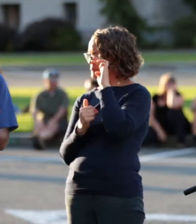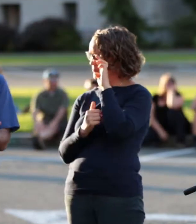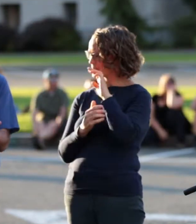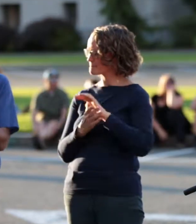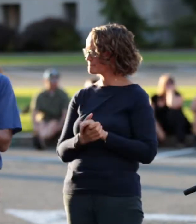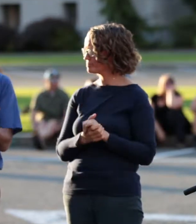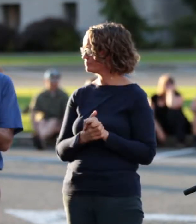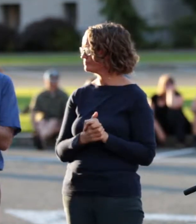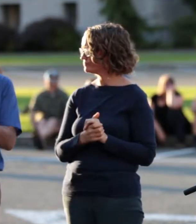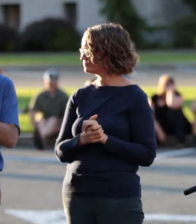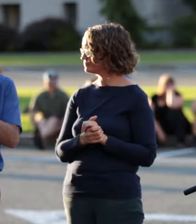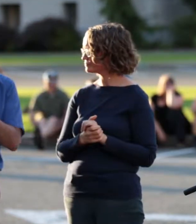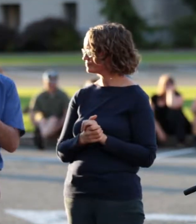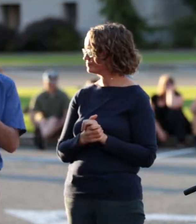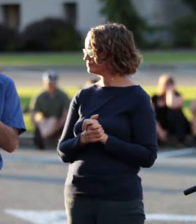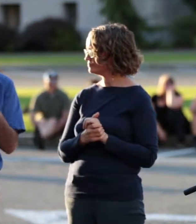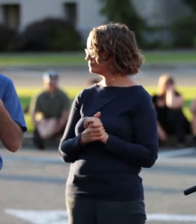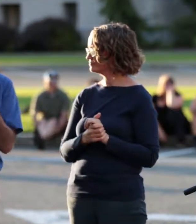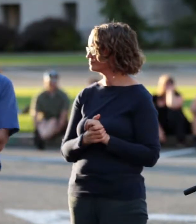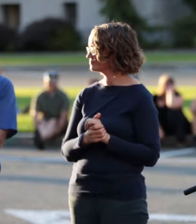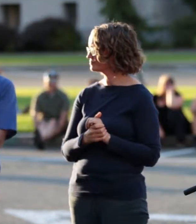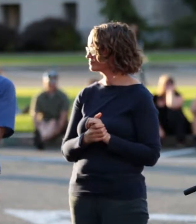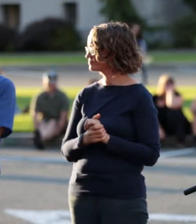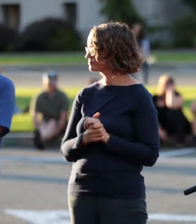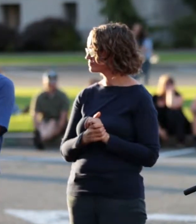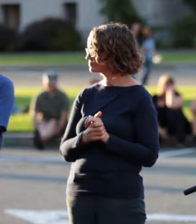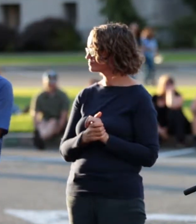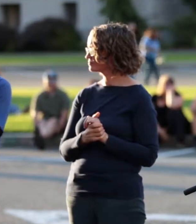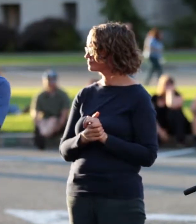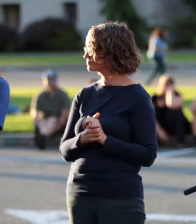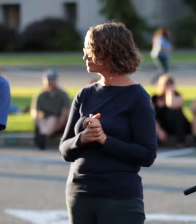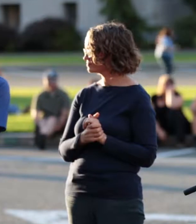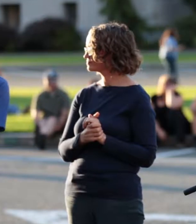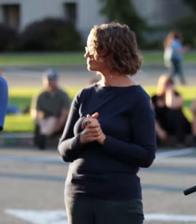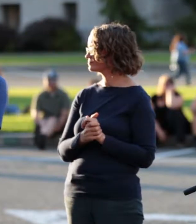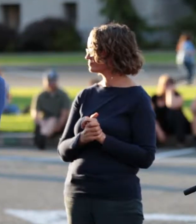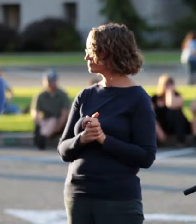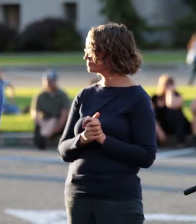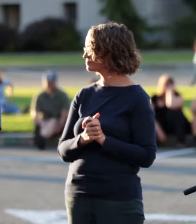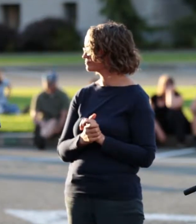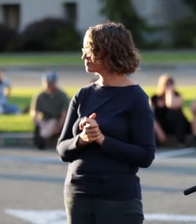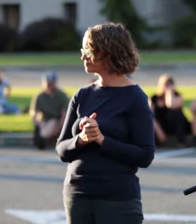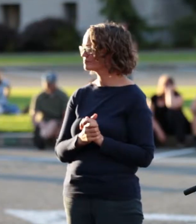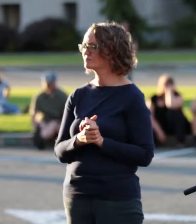And at last, the U.S. government should address root causes that push